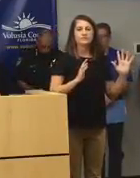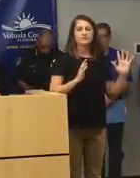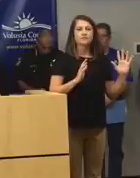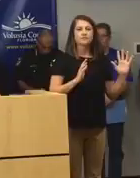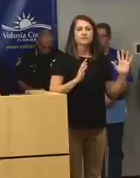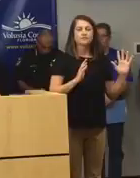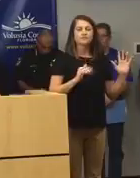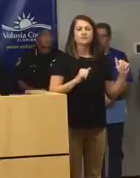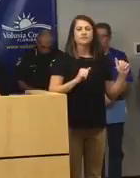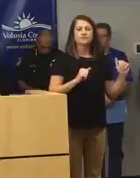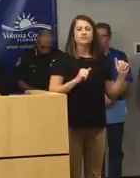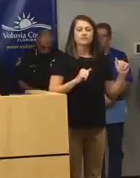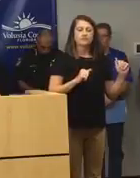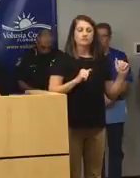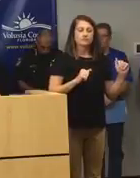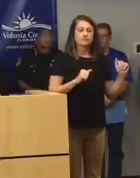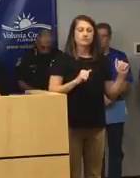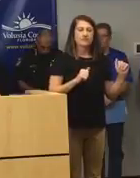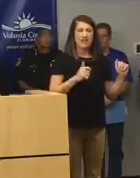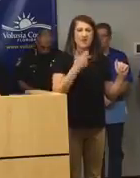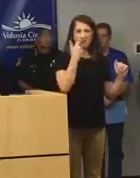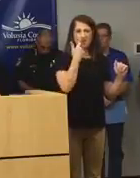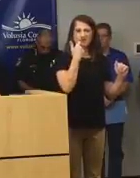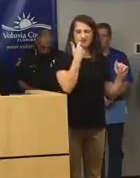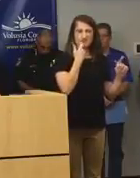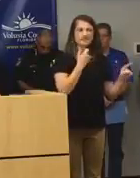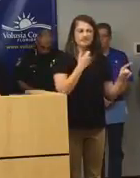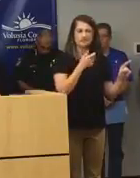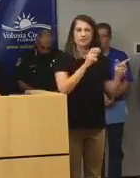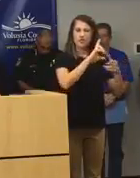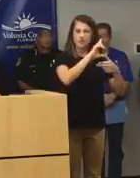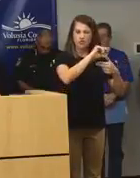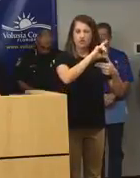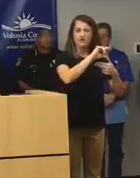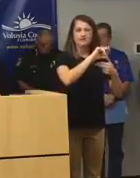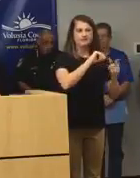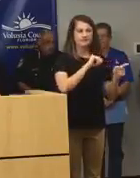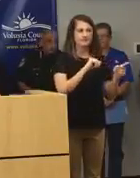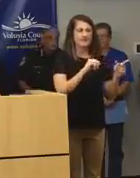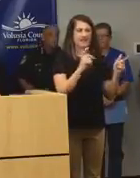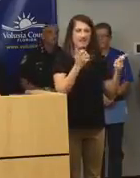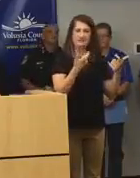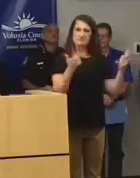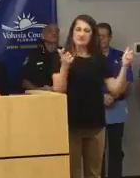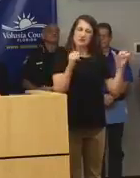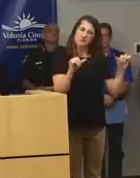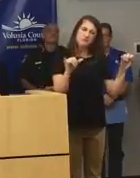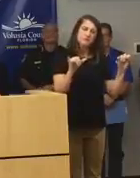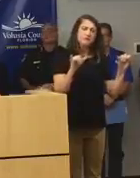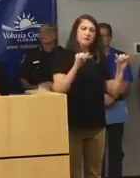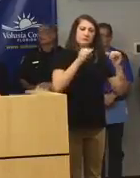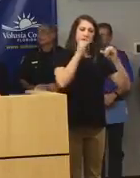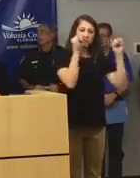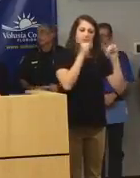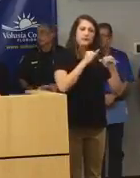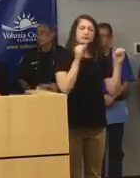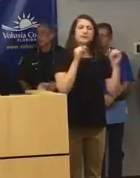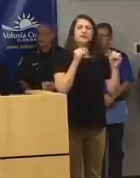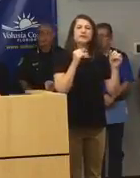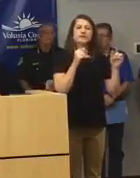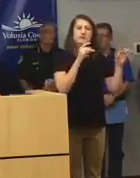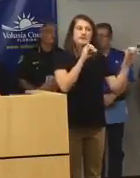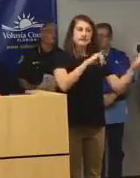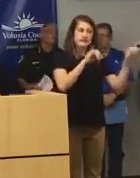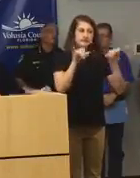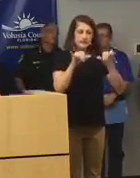relatively recent experience in dealing with a hurricane of this magnitude. And while we have the same